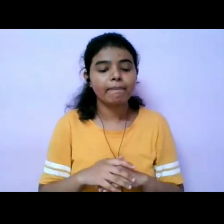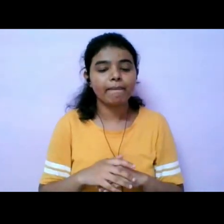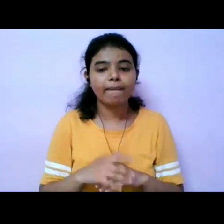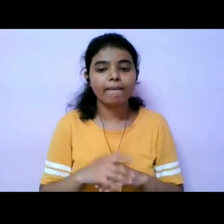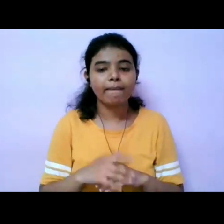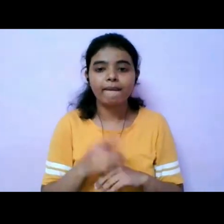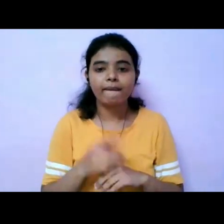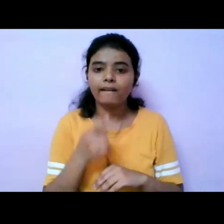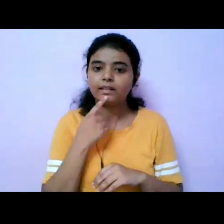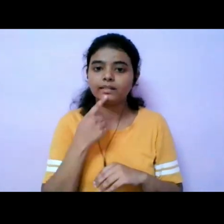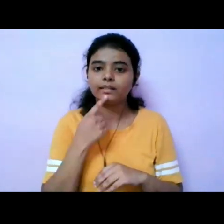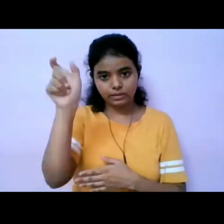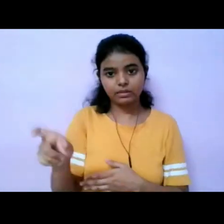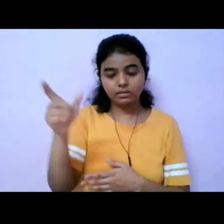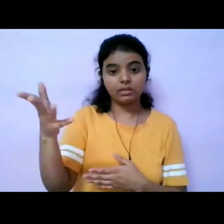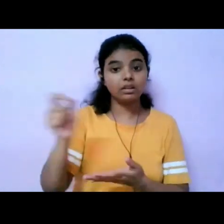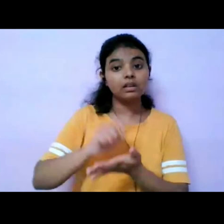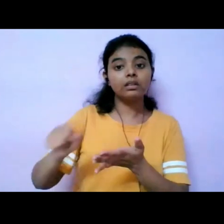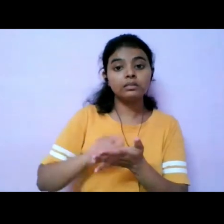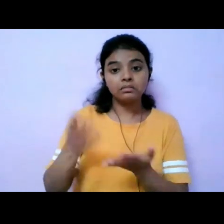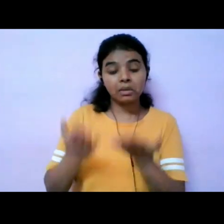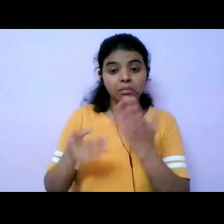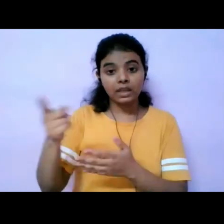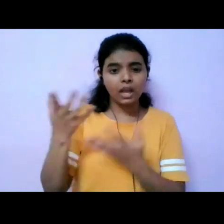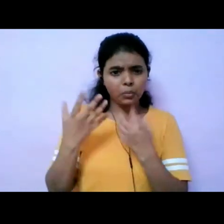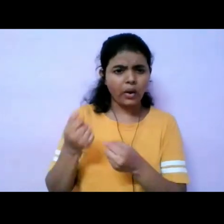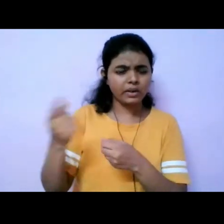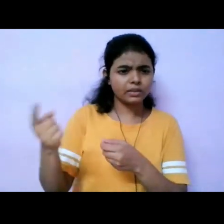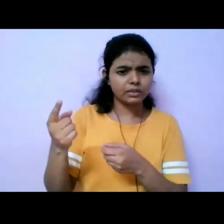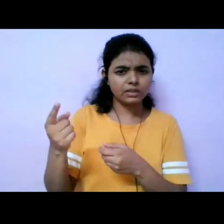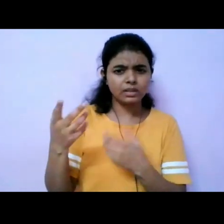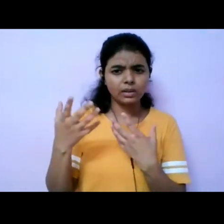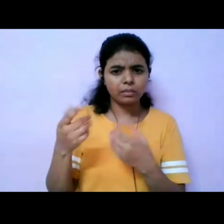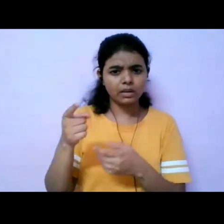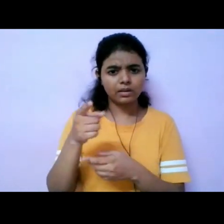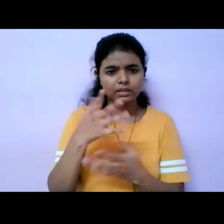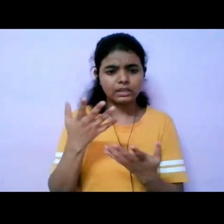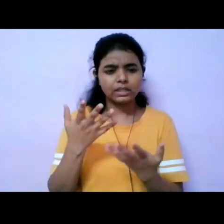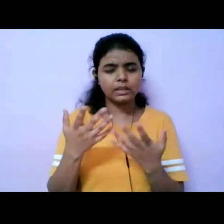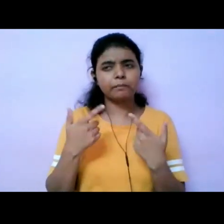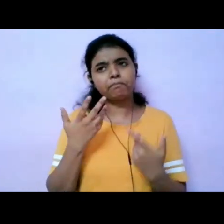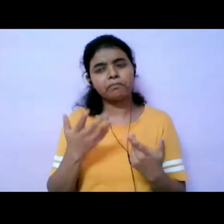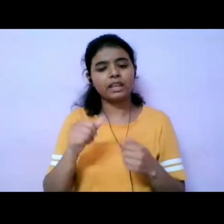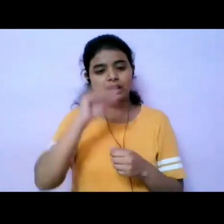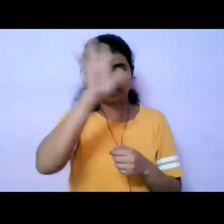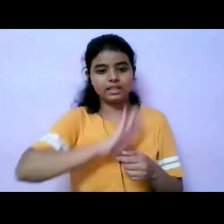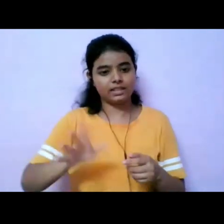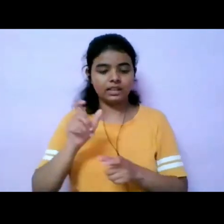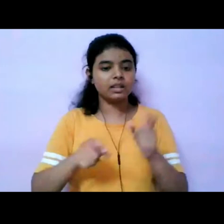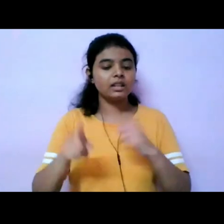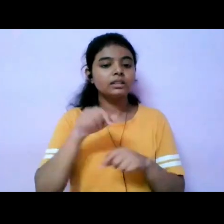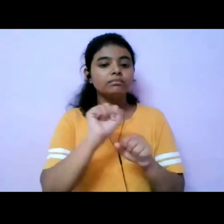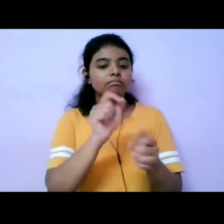person with blindness that writes prolifically. So I only wanted to ask on behalf of all of us in India, that what methodology or